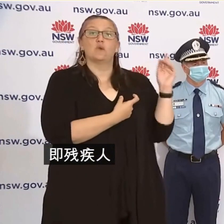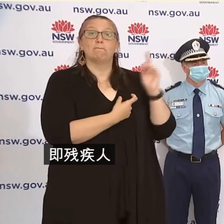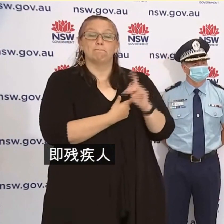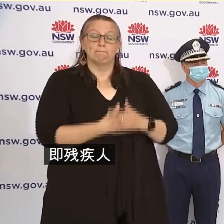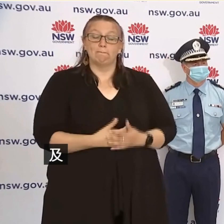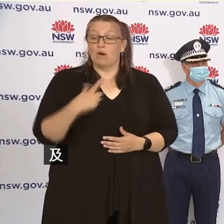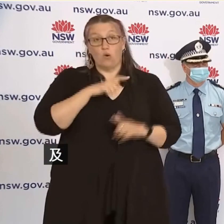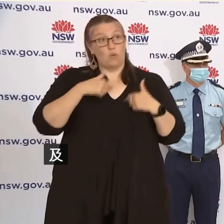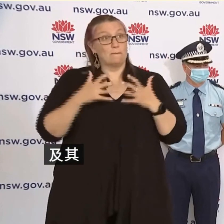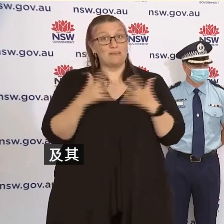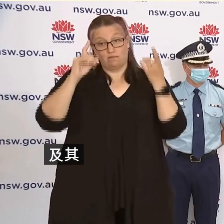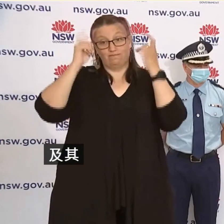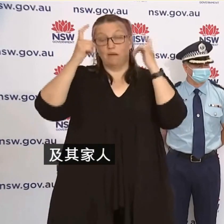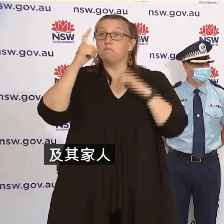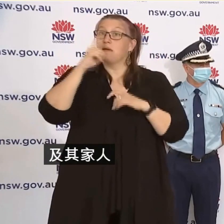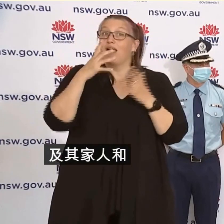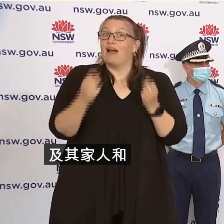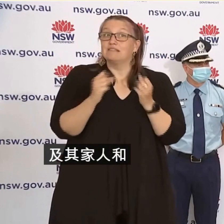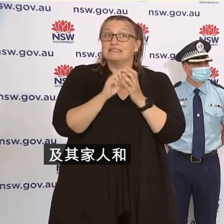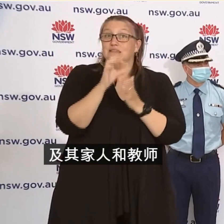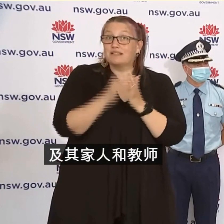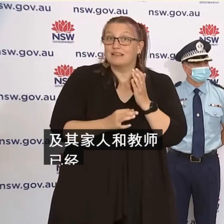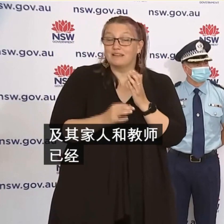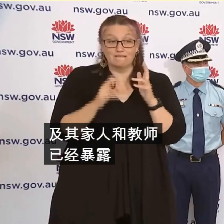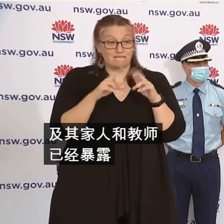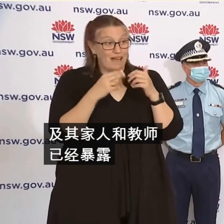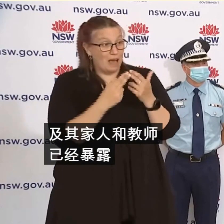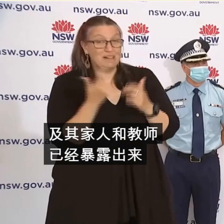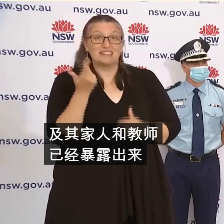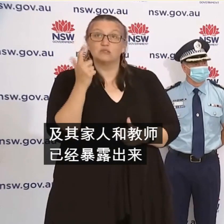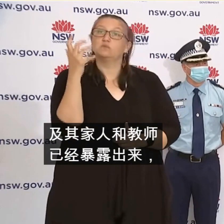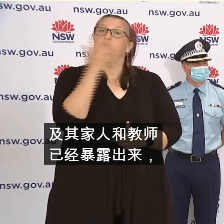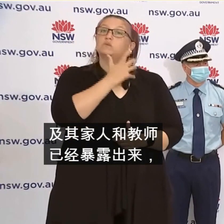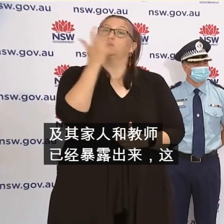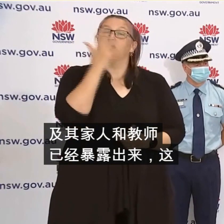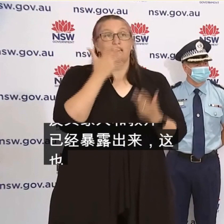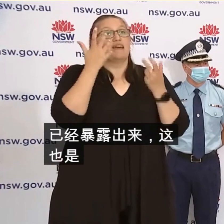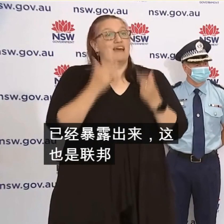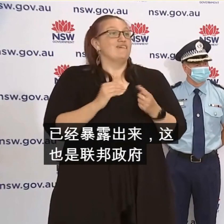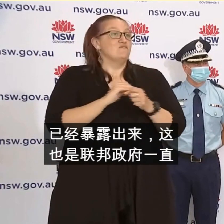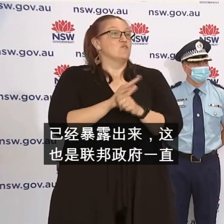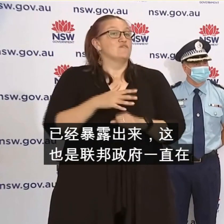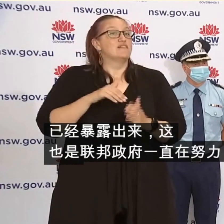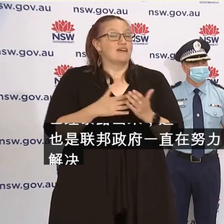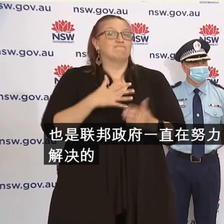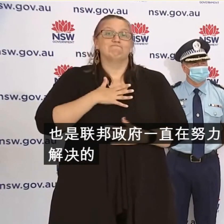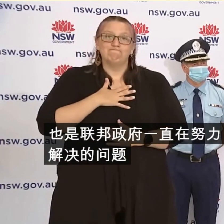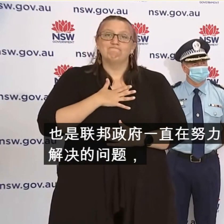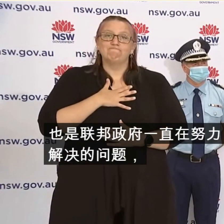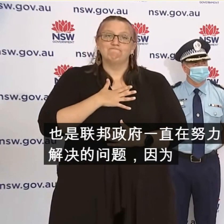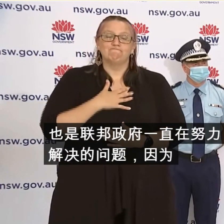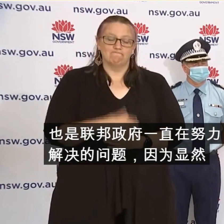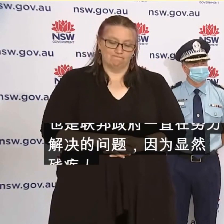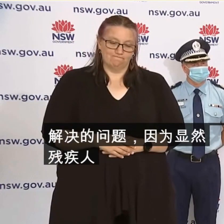disabilities and their families and teachers have been exposed. And again, that's something the federal government's been trying to address,